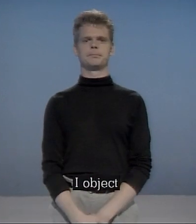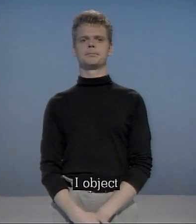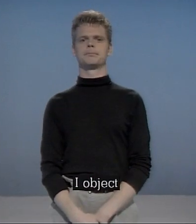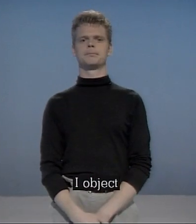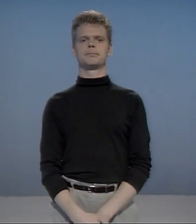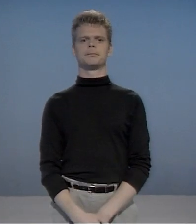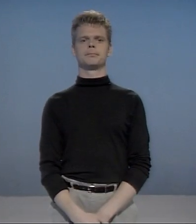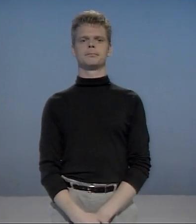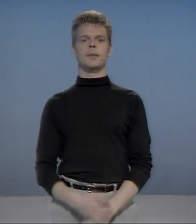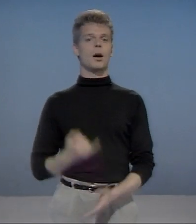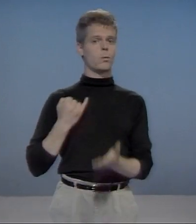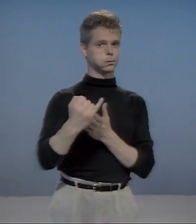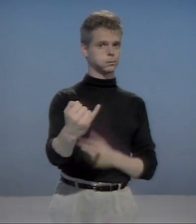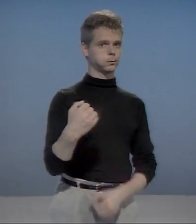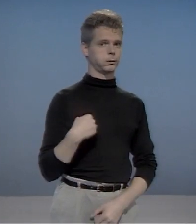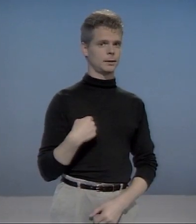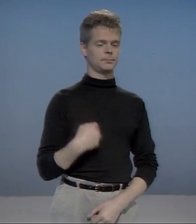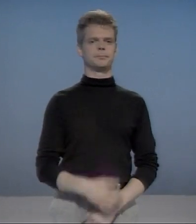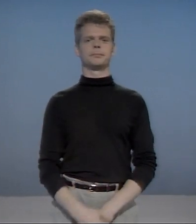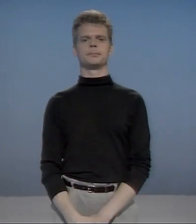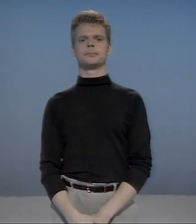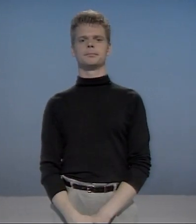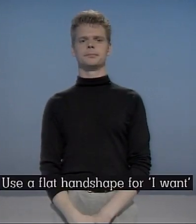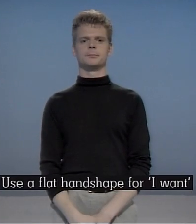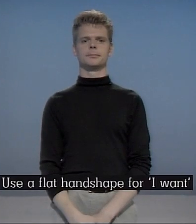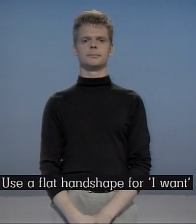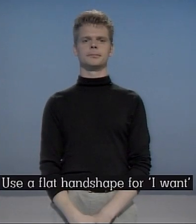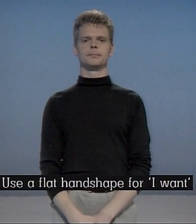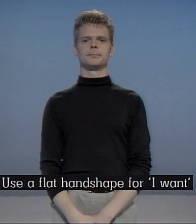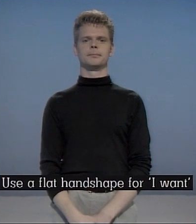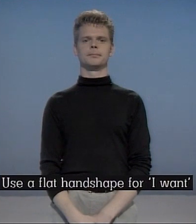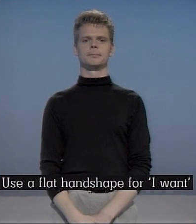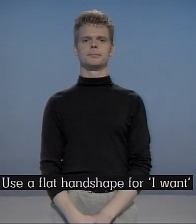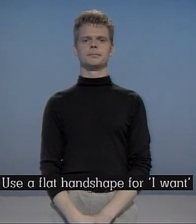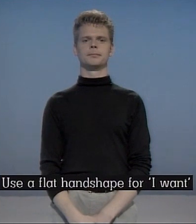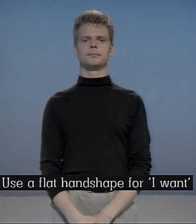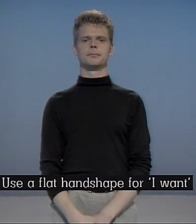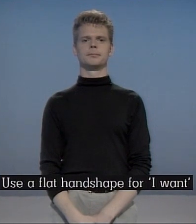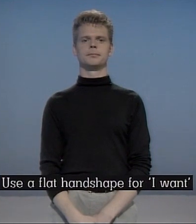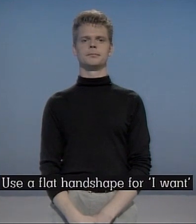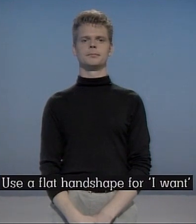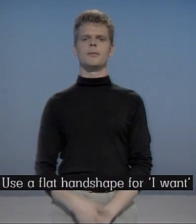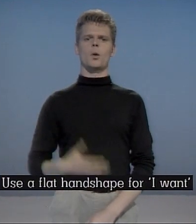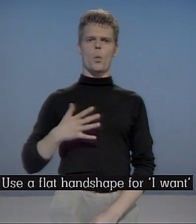That means I object. A flat handshape is used for I want,